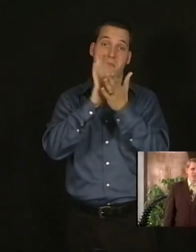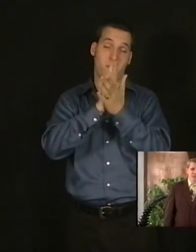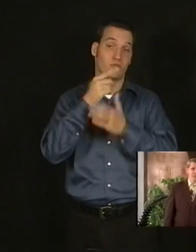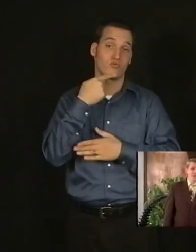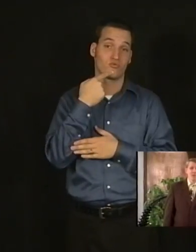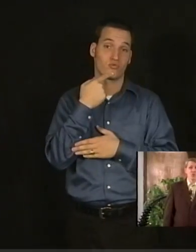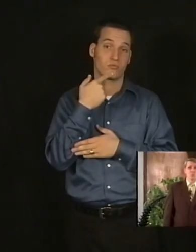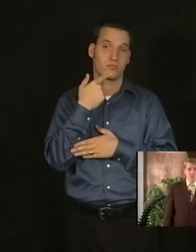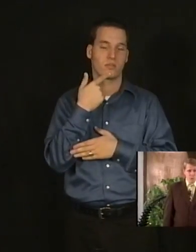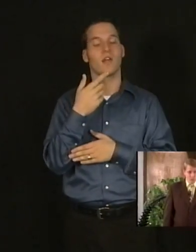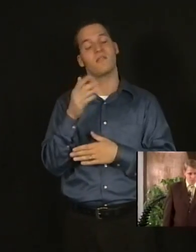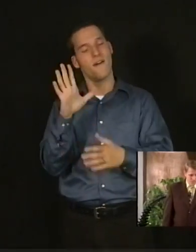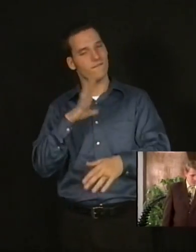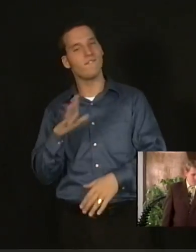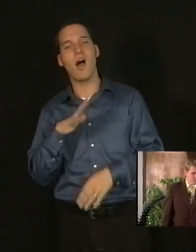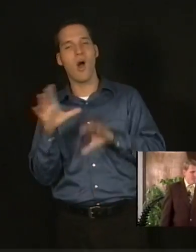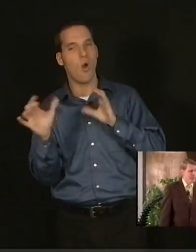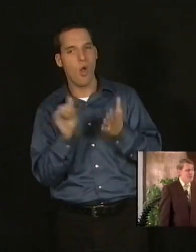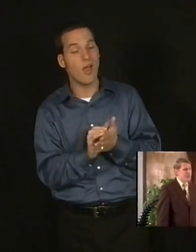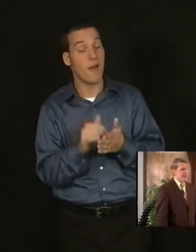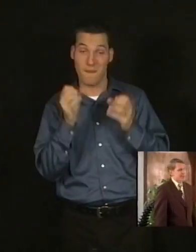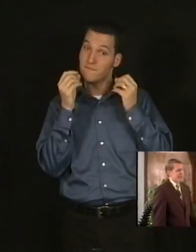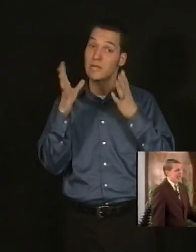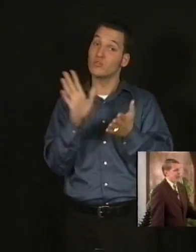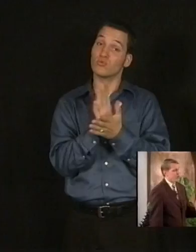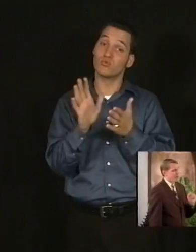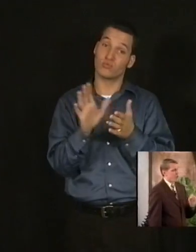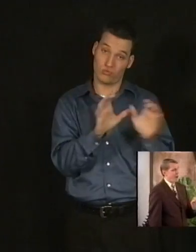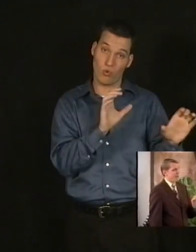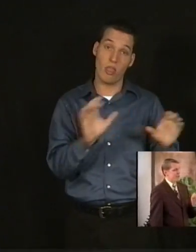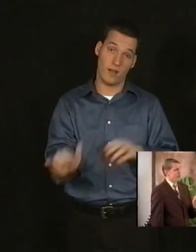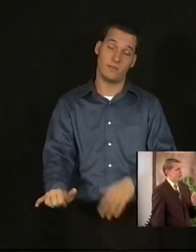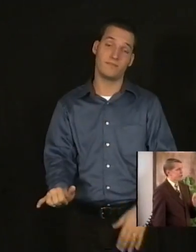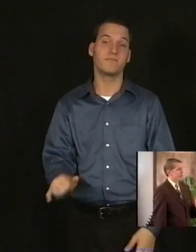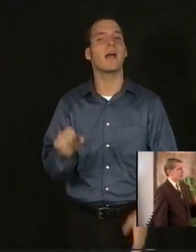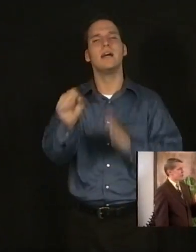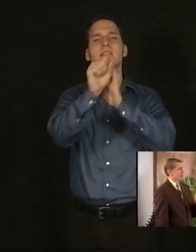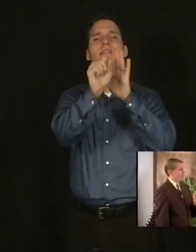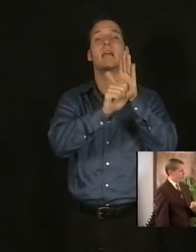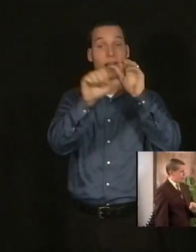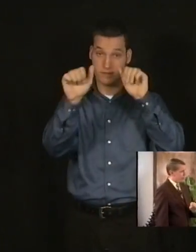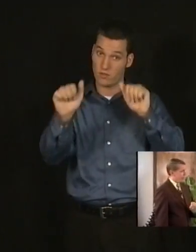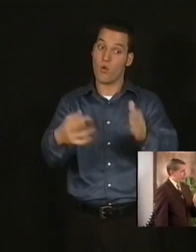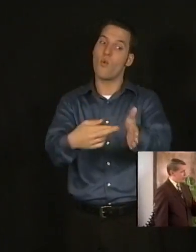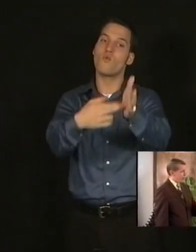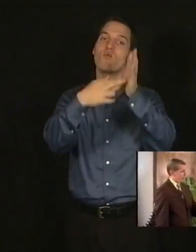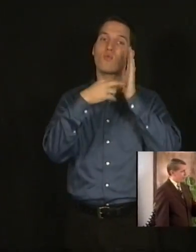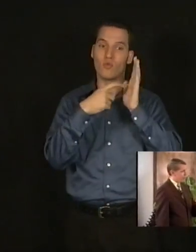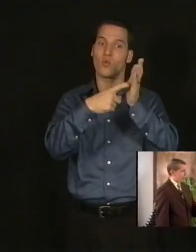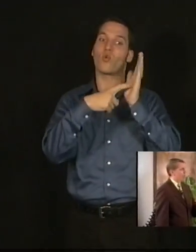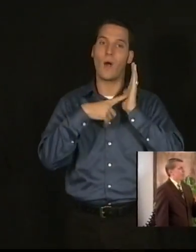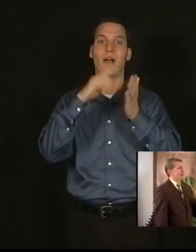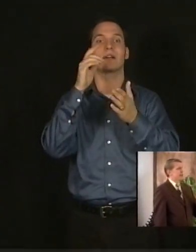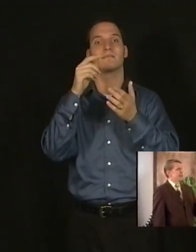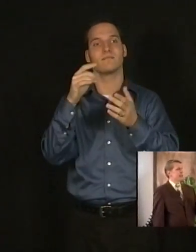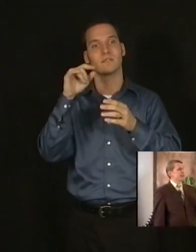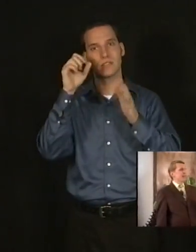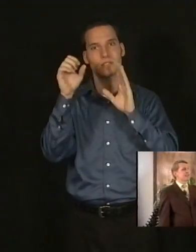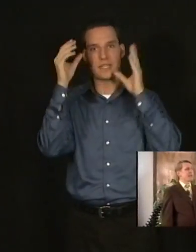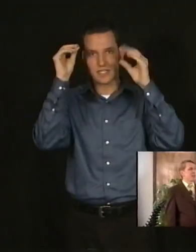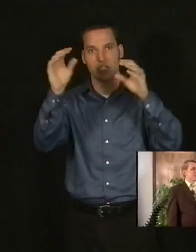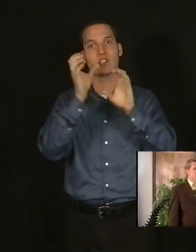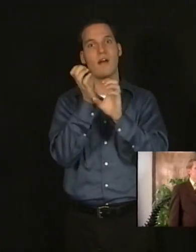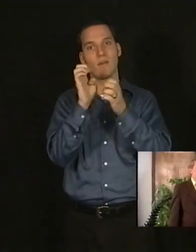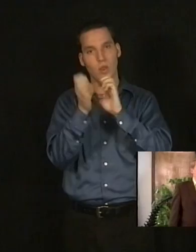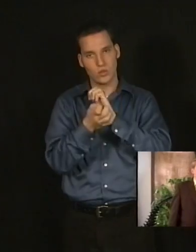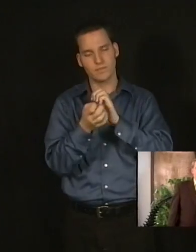certainly fine to do that, and many schools do. States can require teachers to discuss evolution. They can do that. They set the